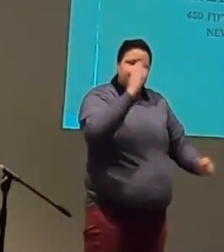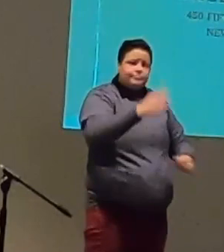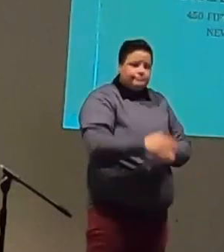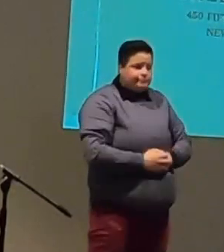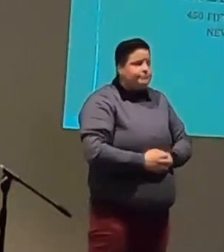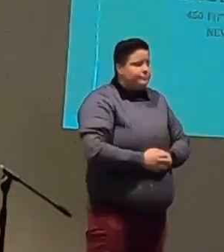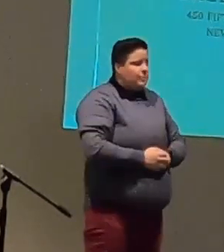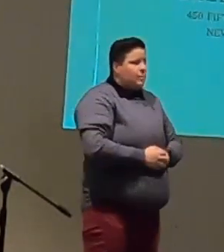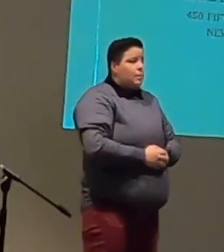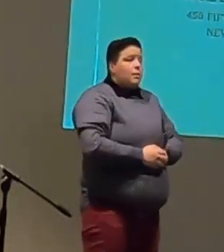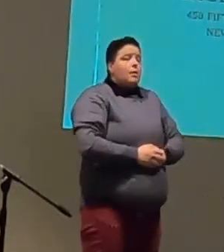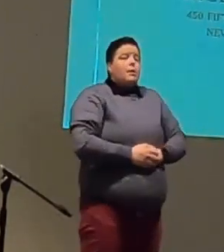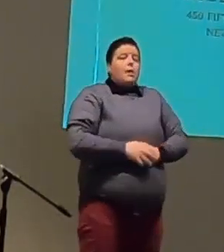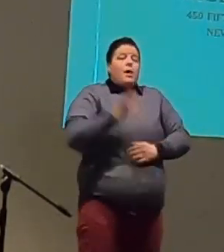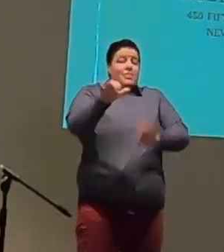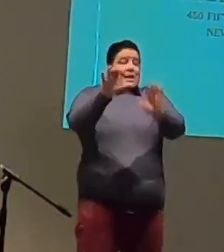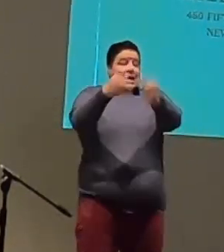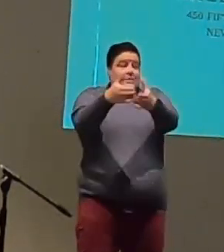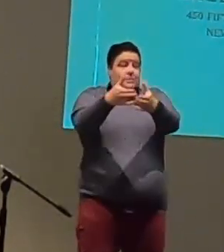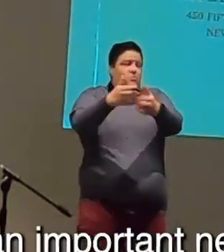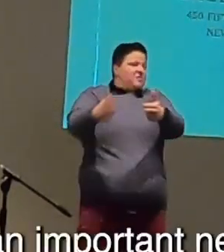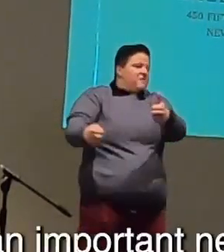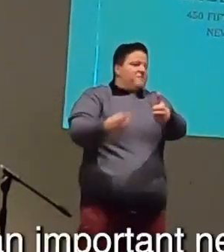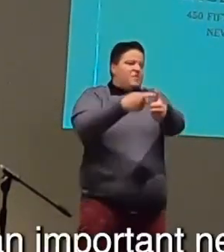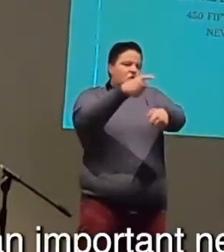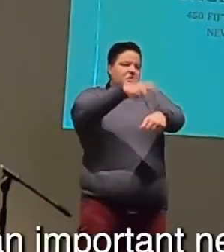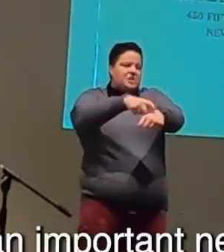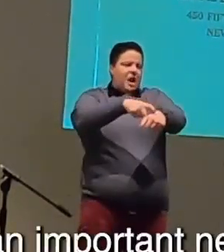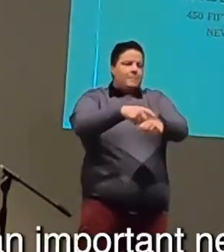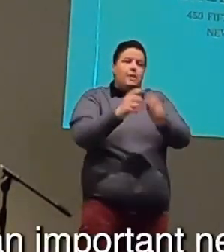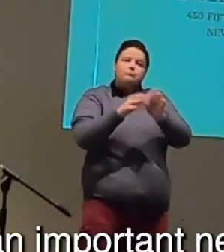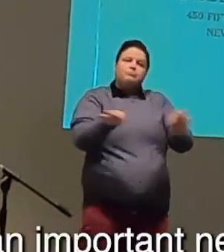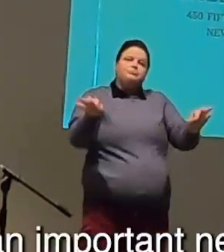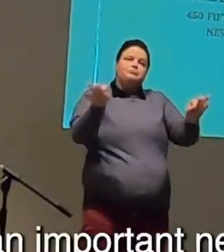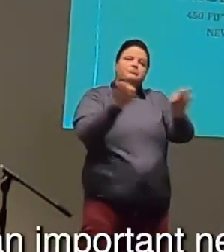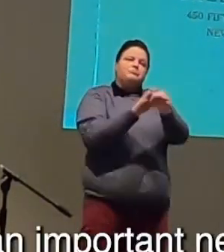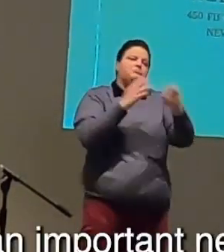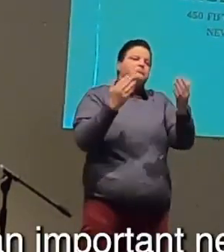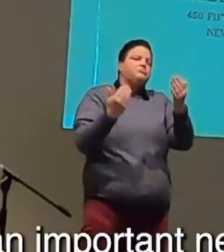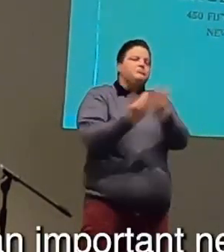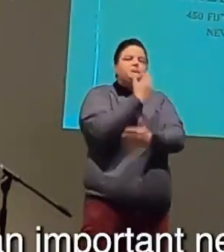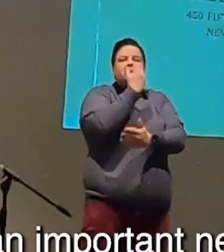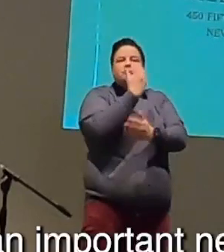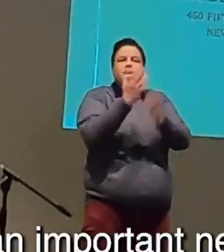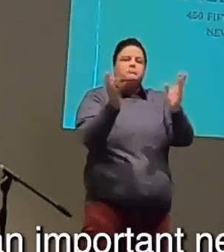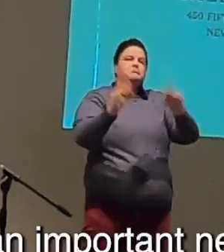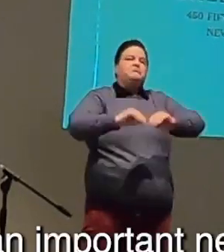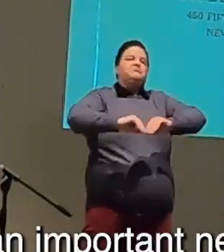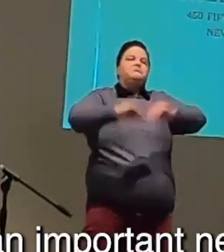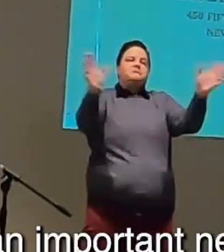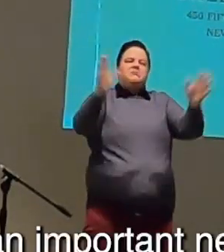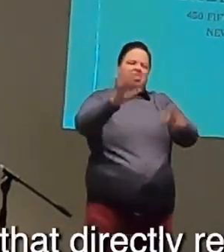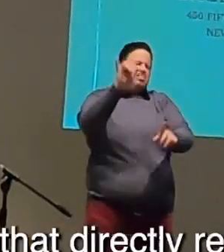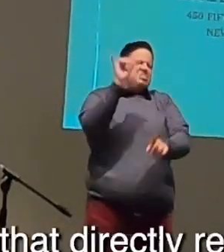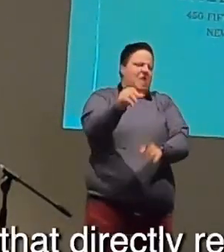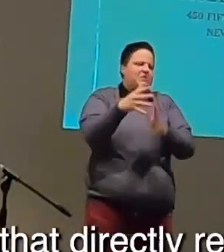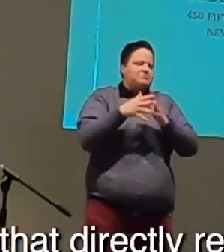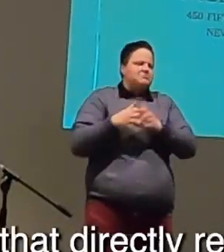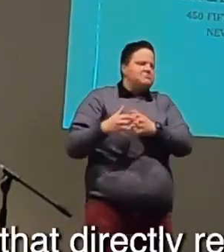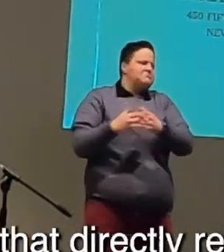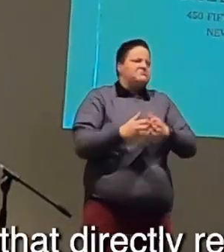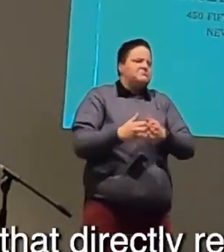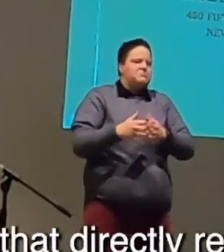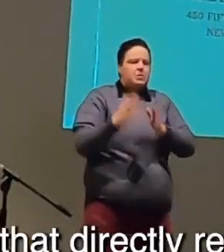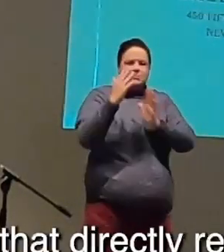The exhibition was the first presentation of an important new kind of distinctly American painting that